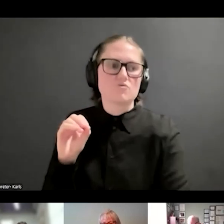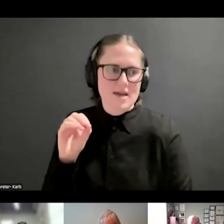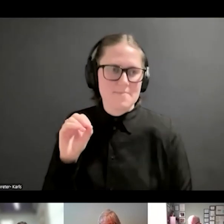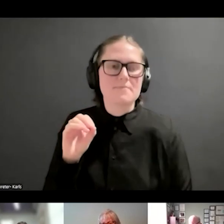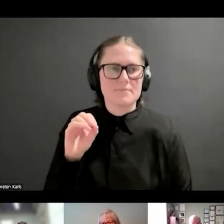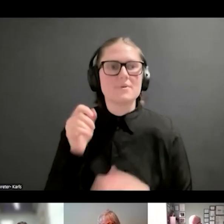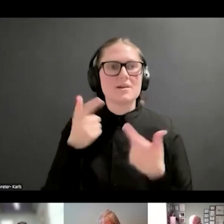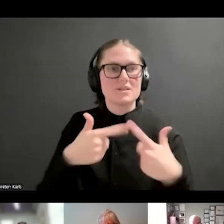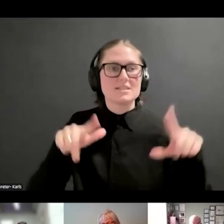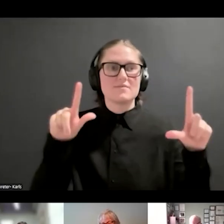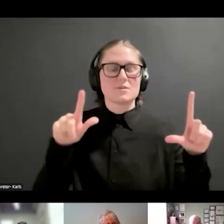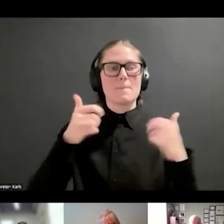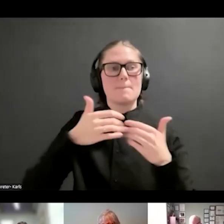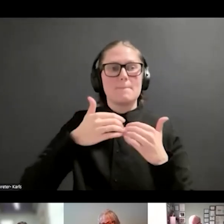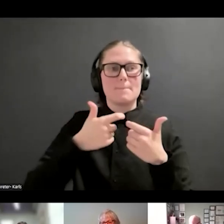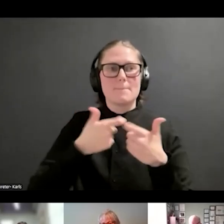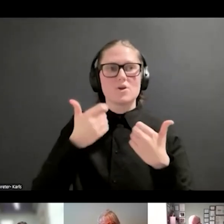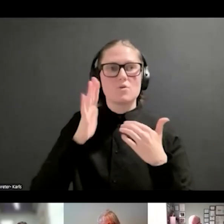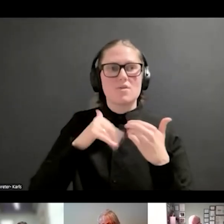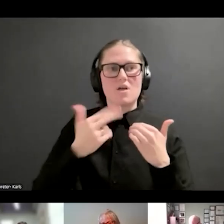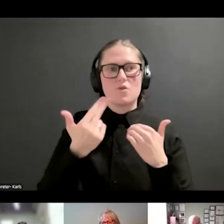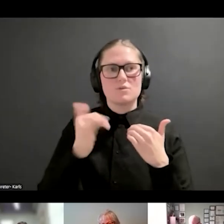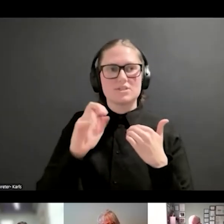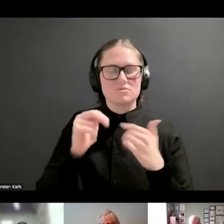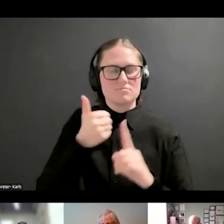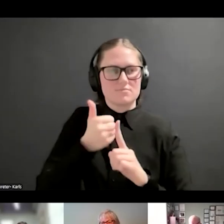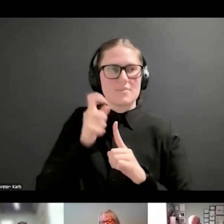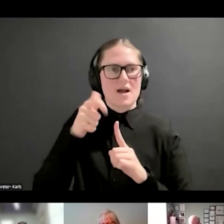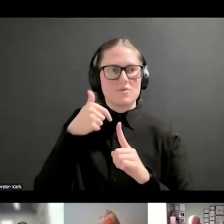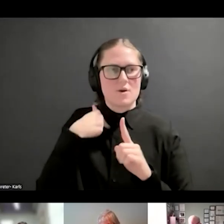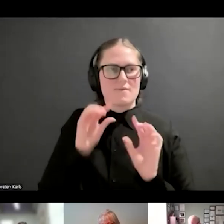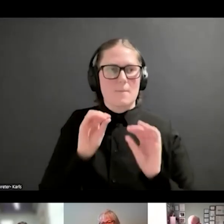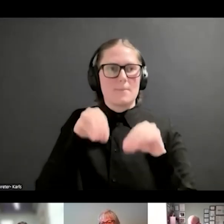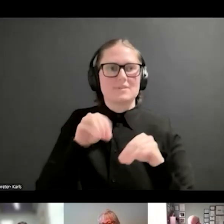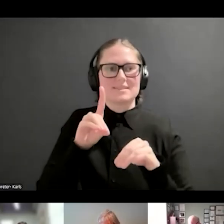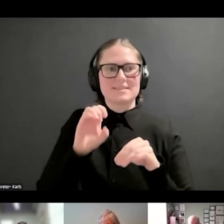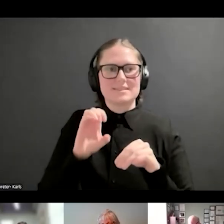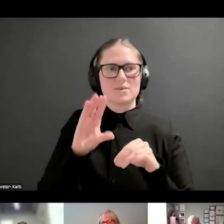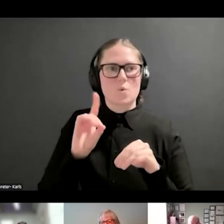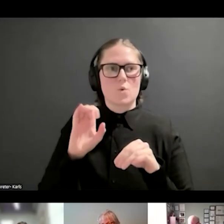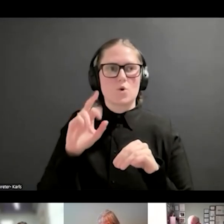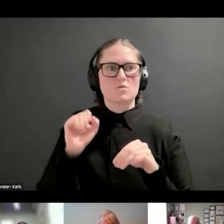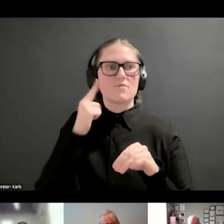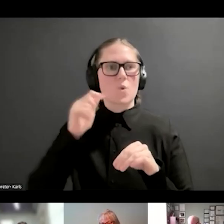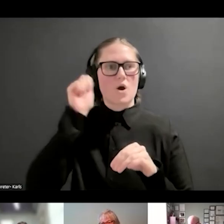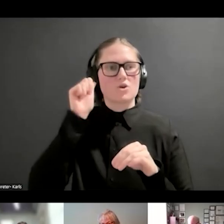larger than 13 inches have to have built-in decoders to convert audio to text.